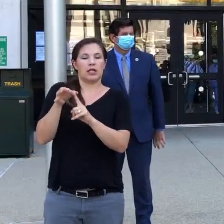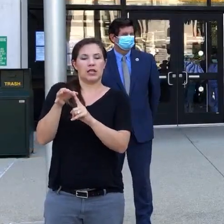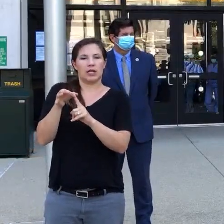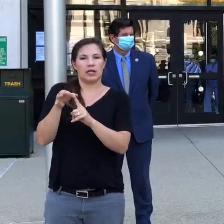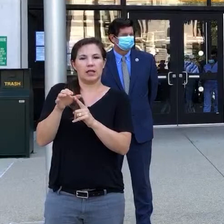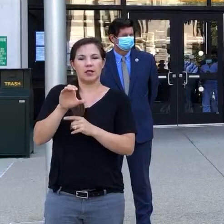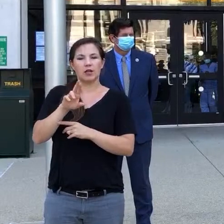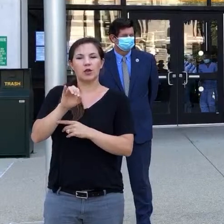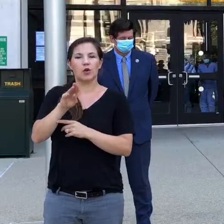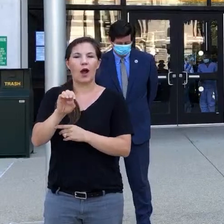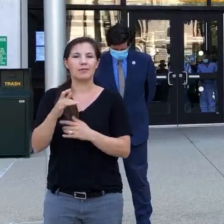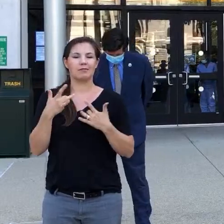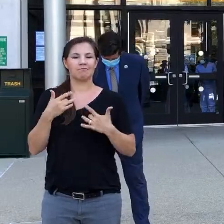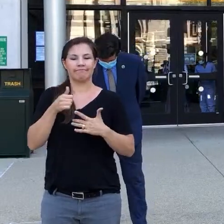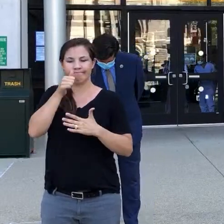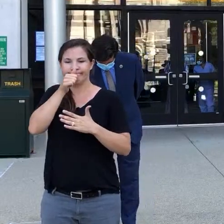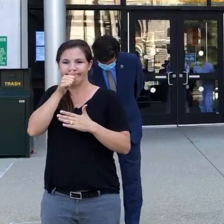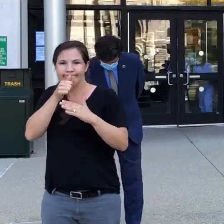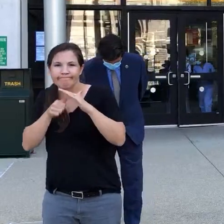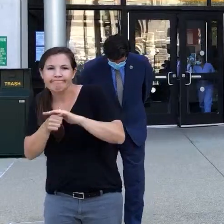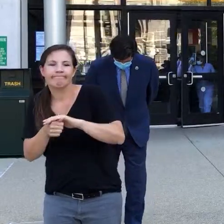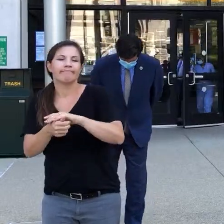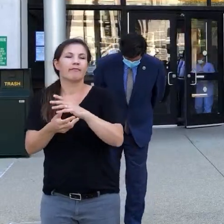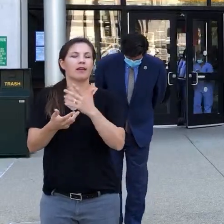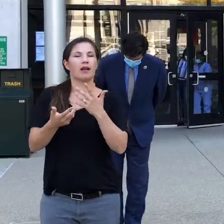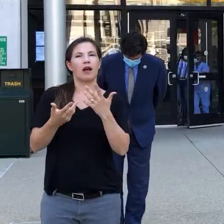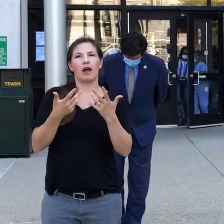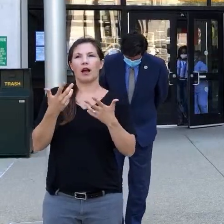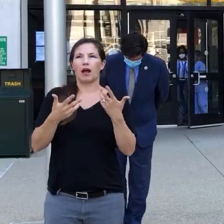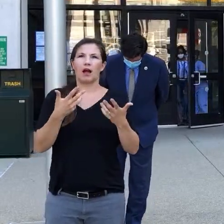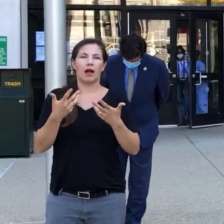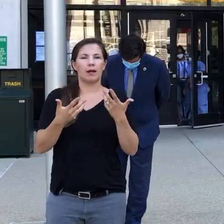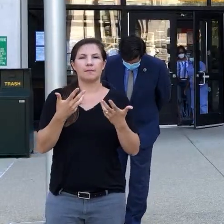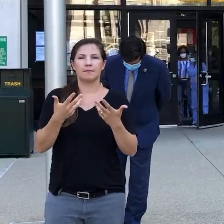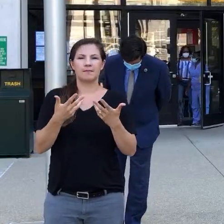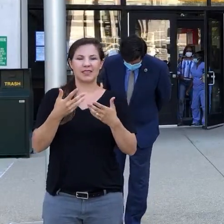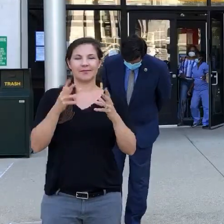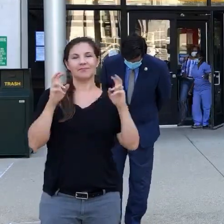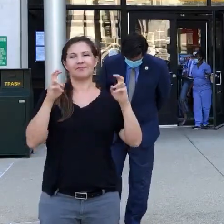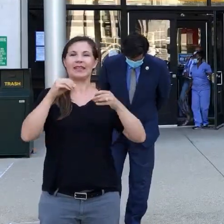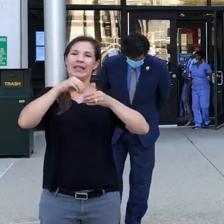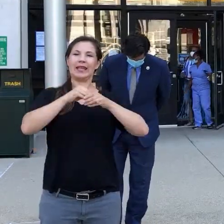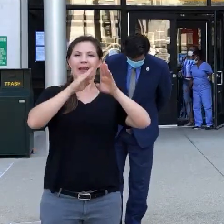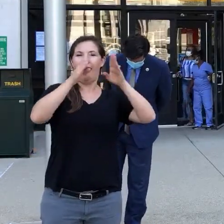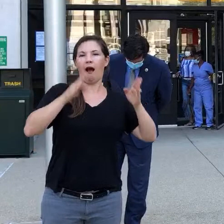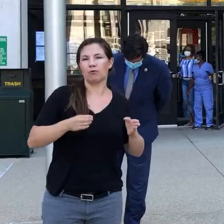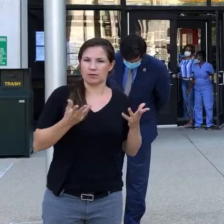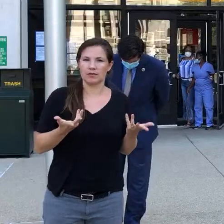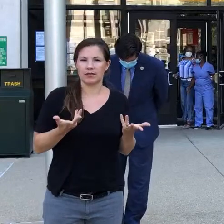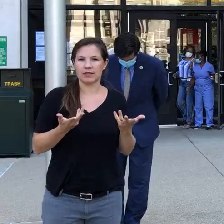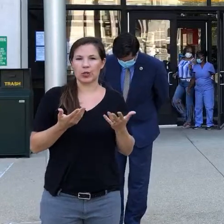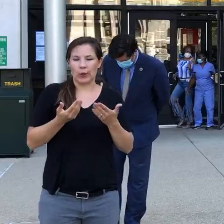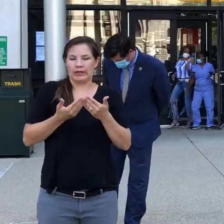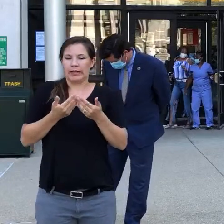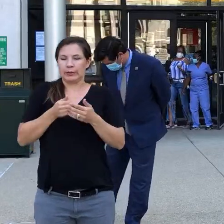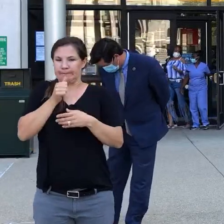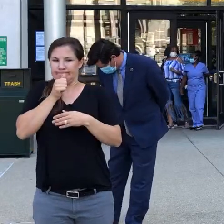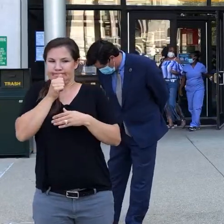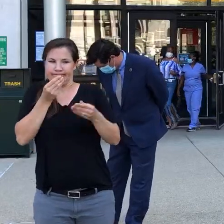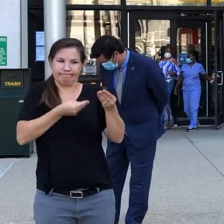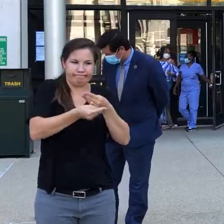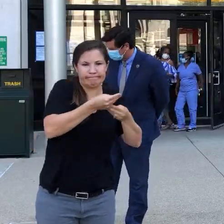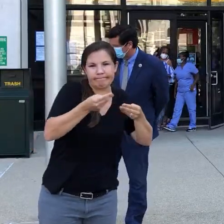taken underground, taken, for lack of a better phrase, in-house, has been just